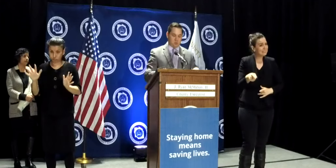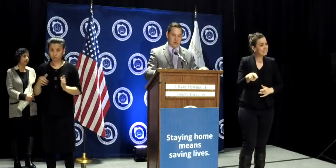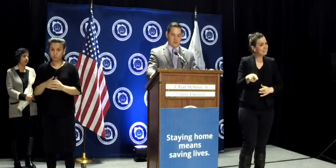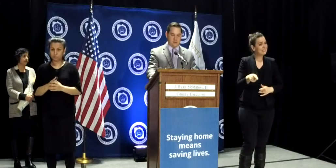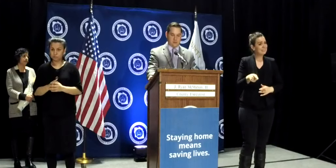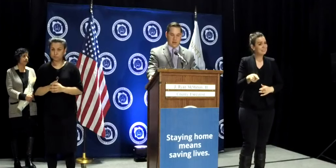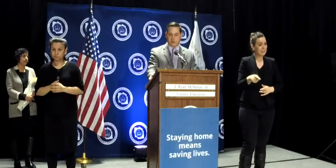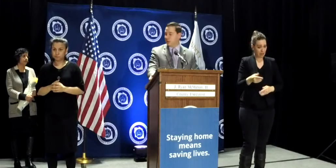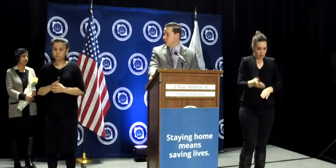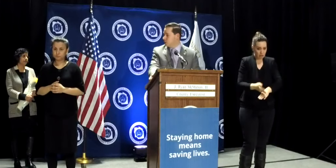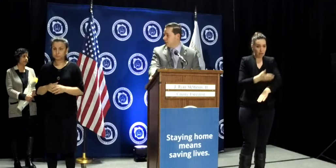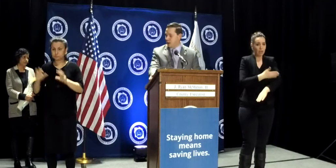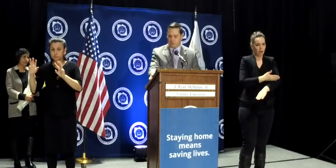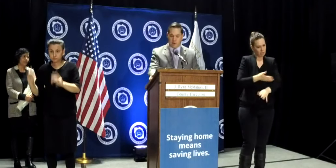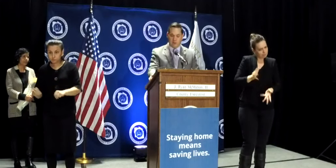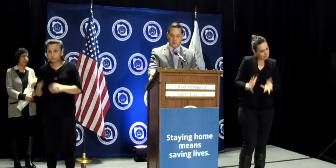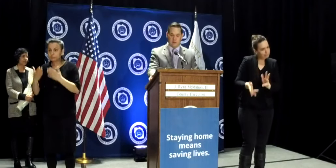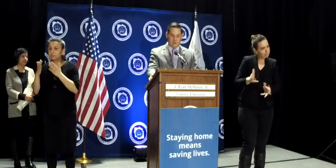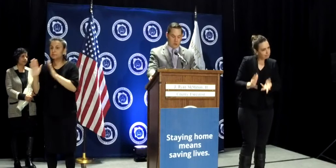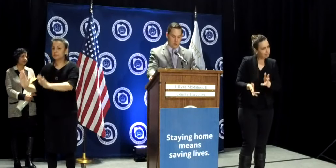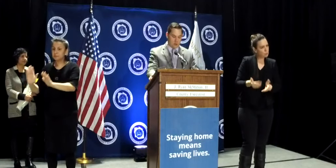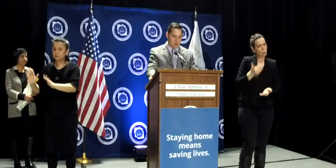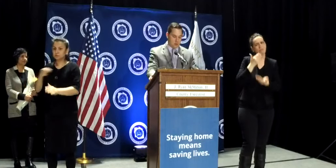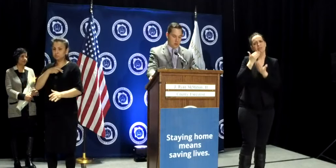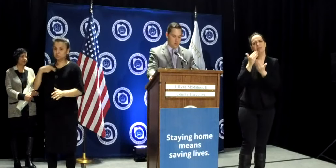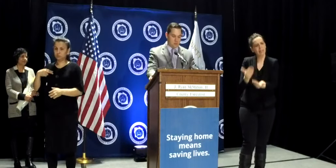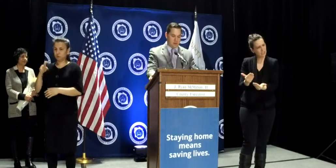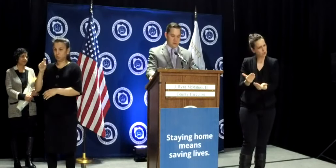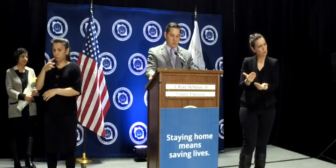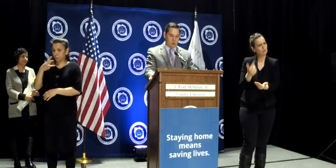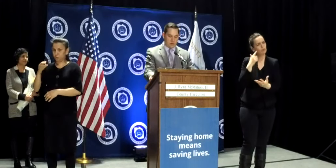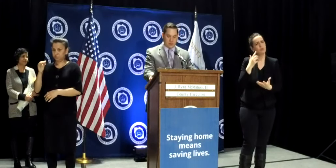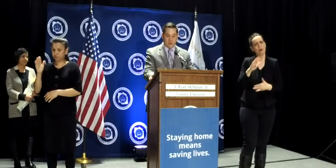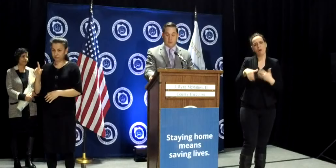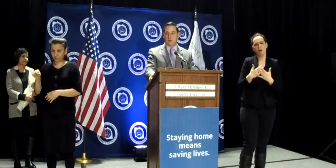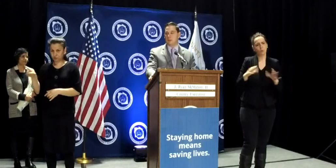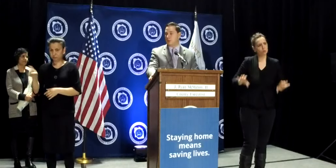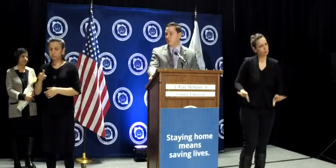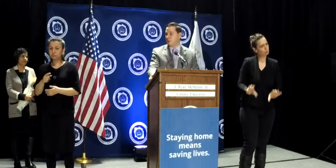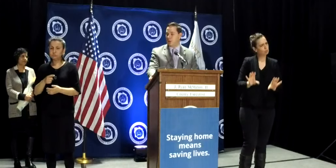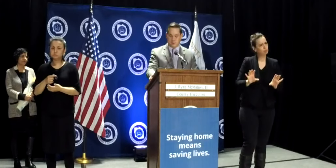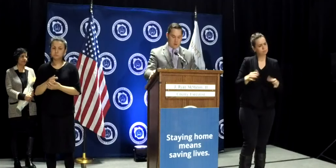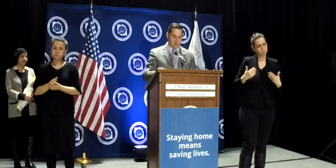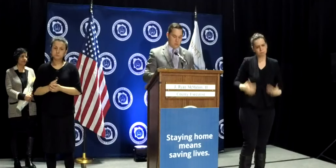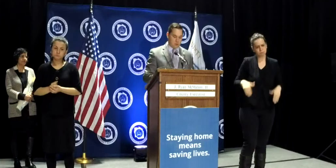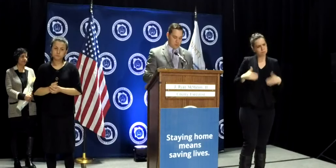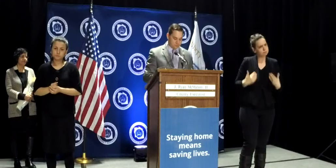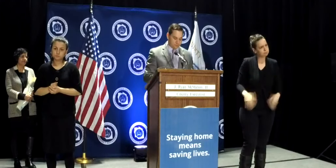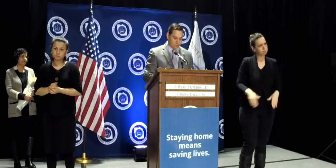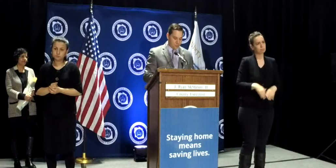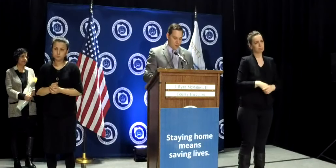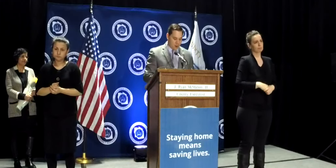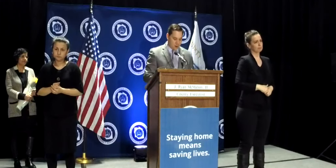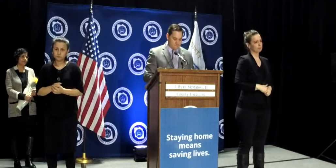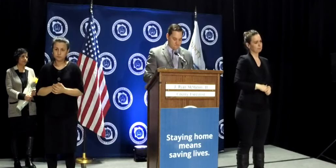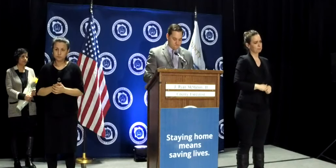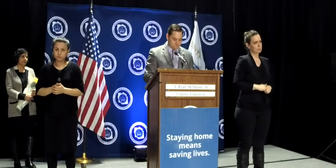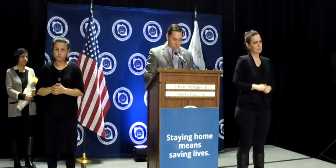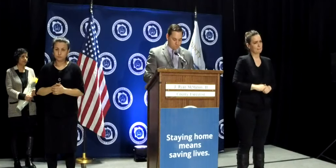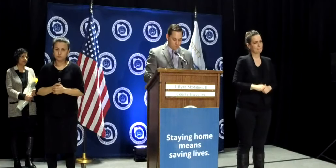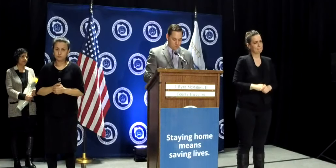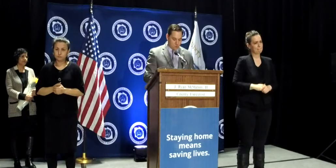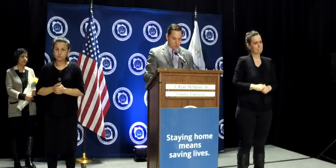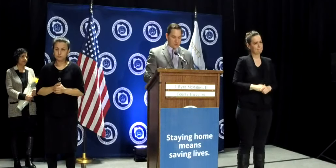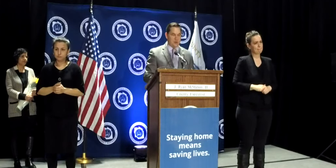critical in this process. So, Doctor, thank you again for everything you've done, the amazing work, and that you'll continue to do for us in our community. I